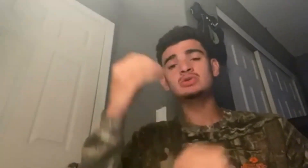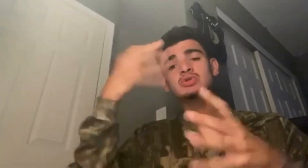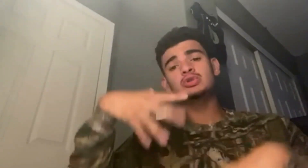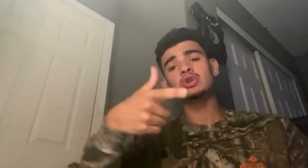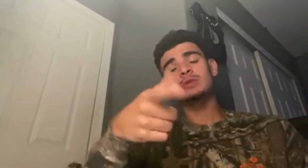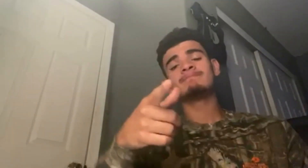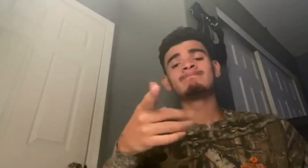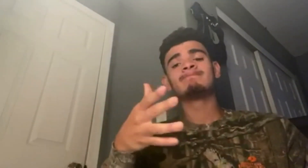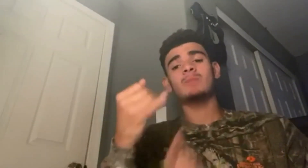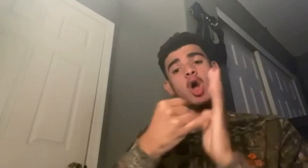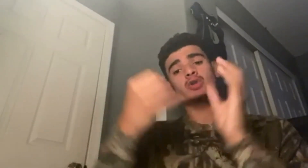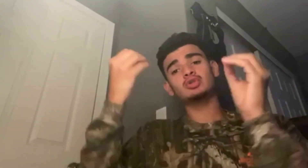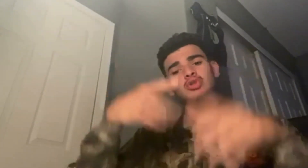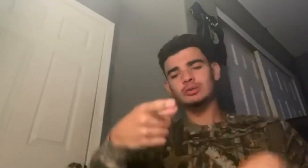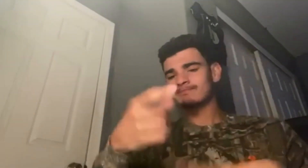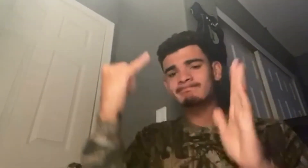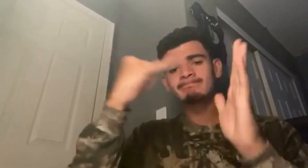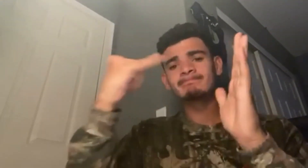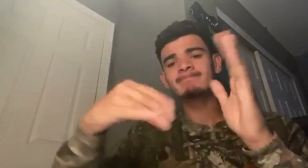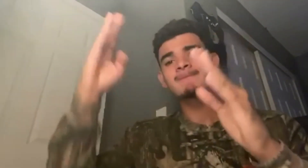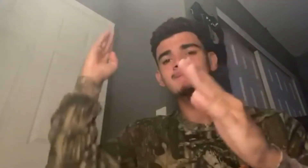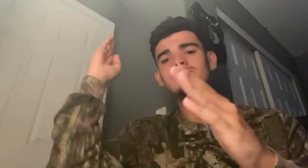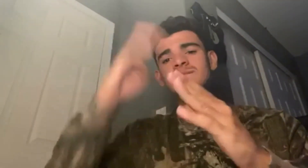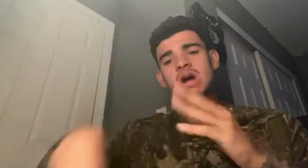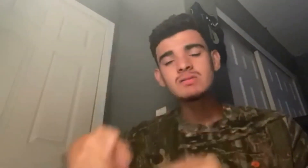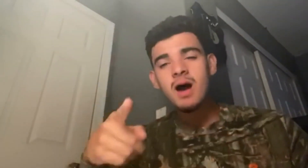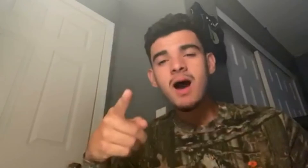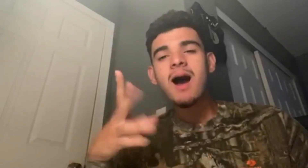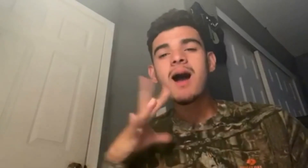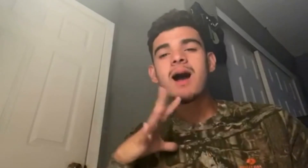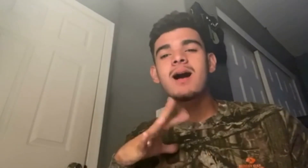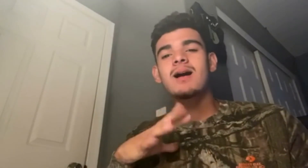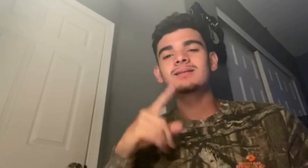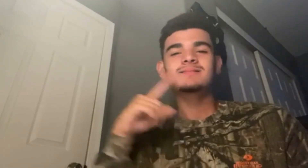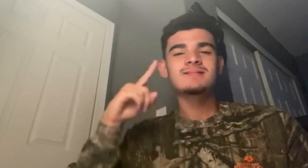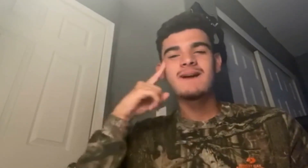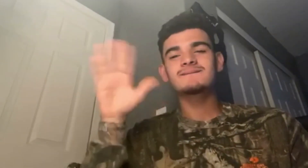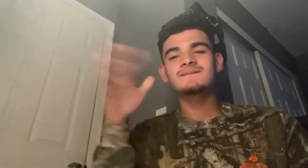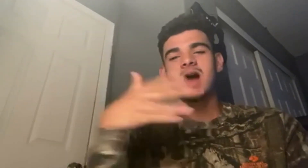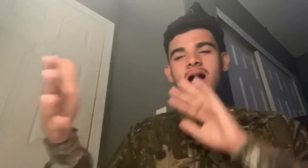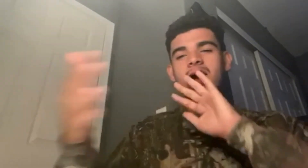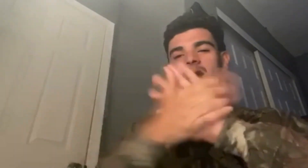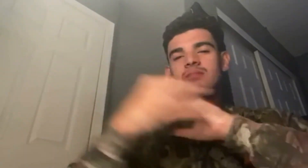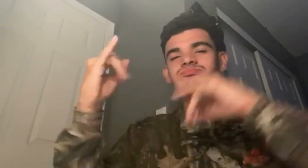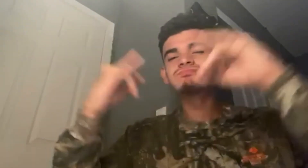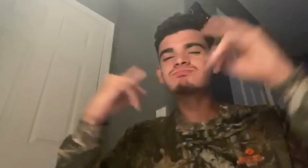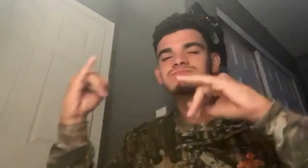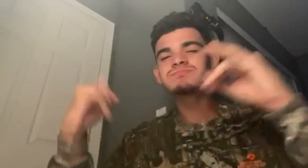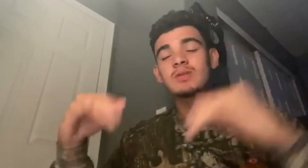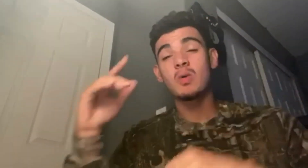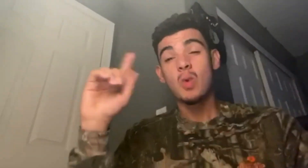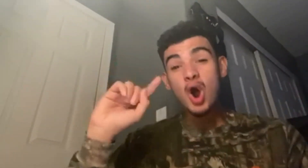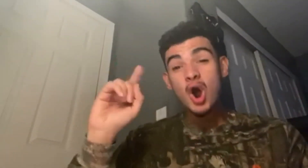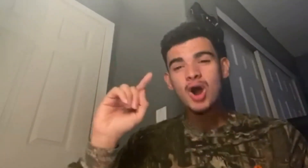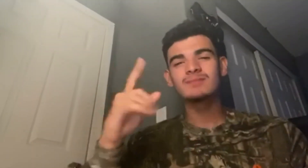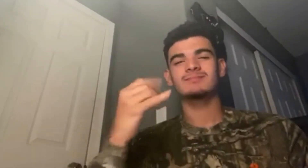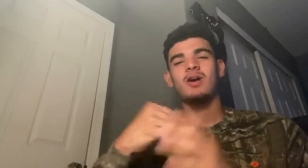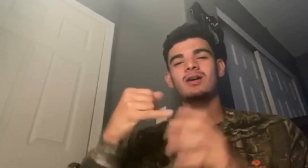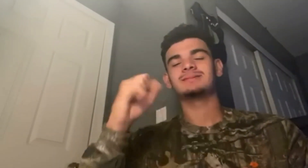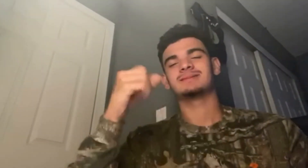in August the art teacher decided to complete that painting. So now we have the Deaf flag on the front of